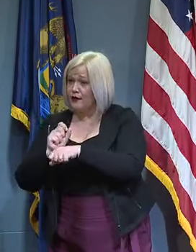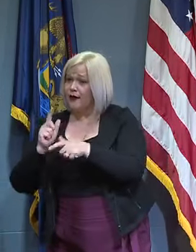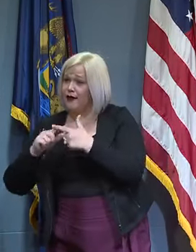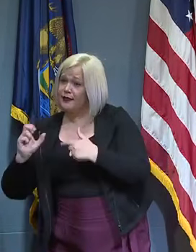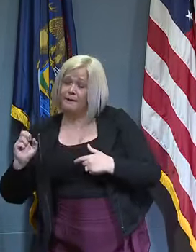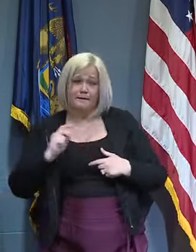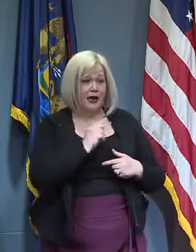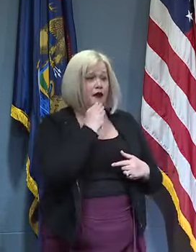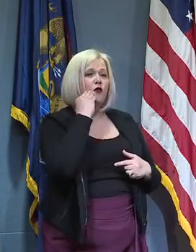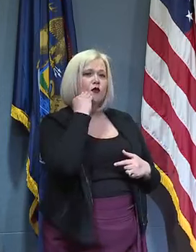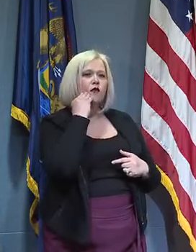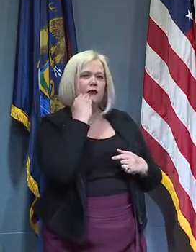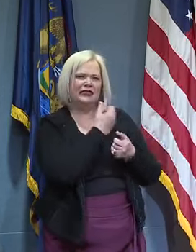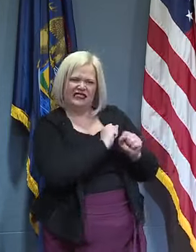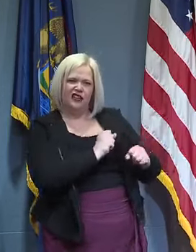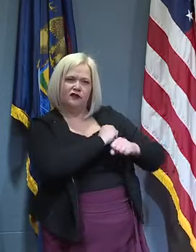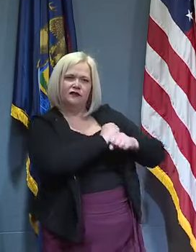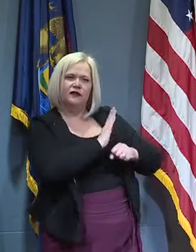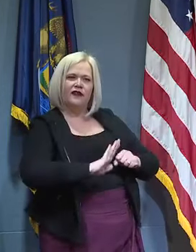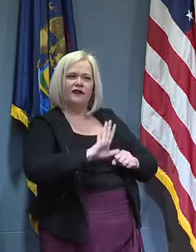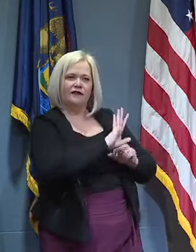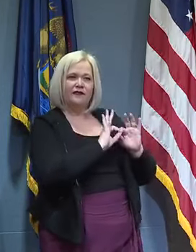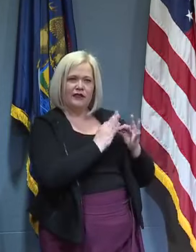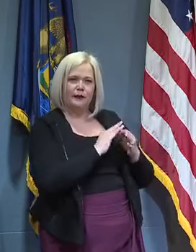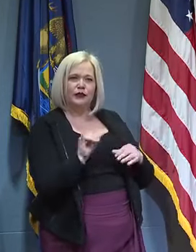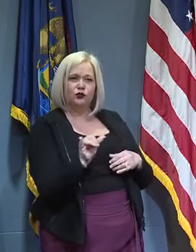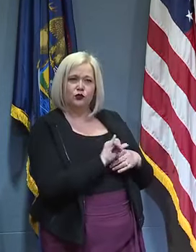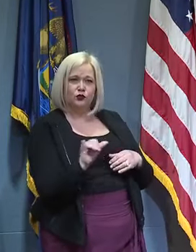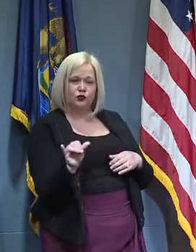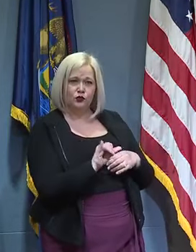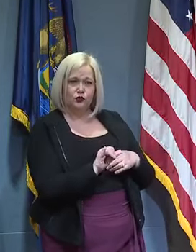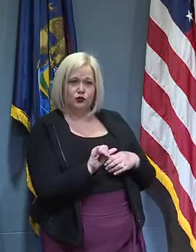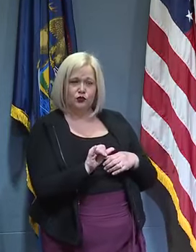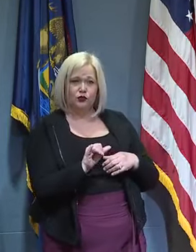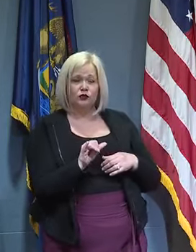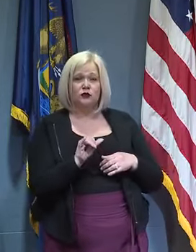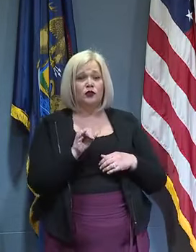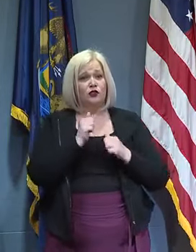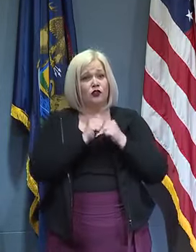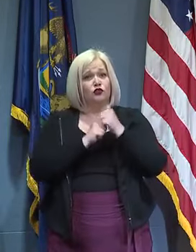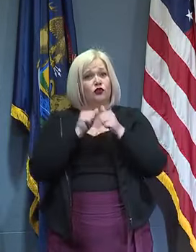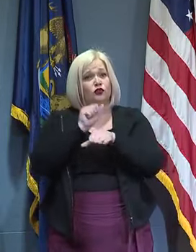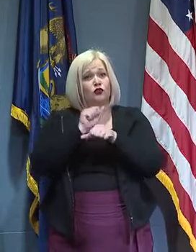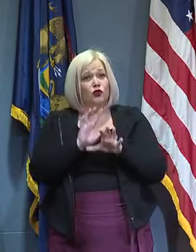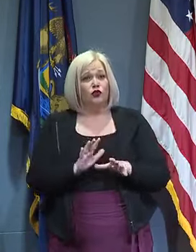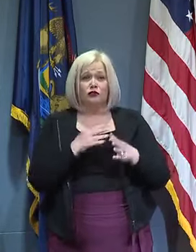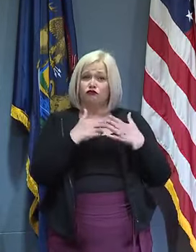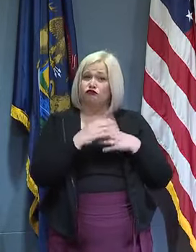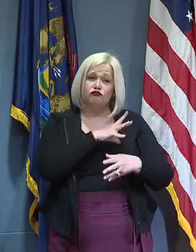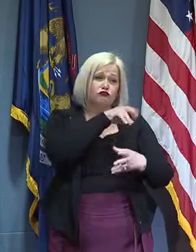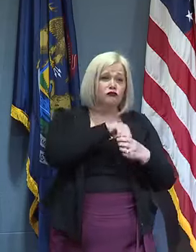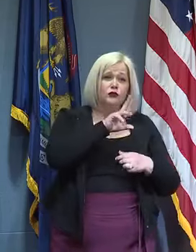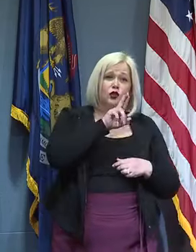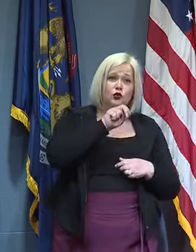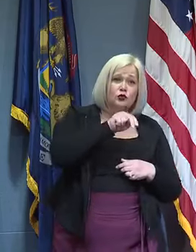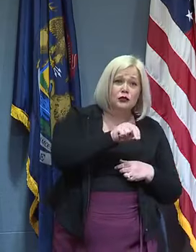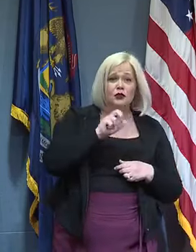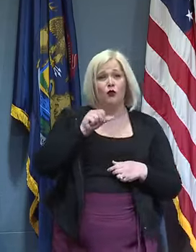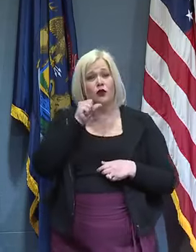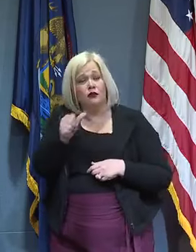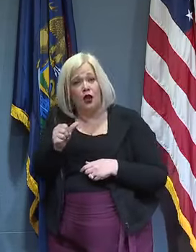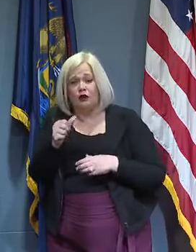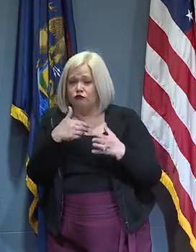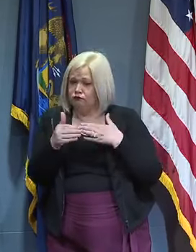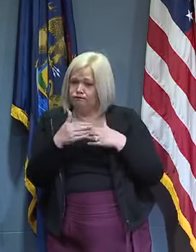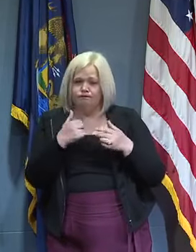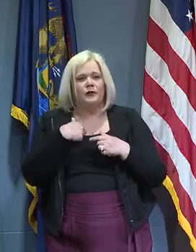night. Michigan construction companies, unionized or not, throughout the state, will be committed to meeting the